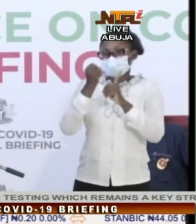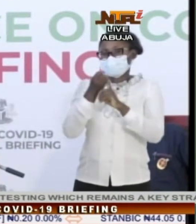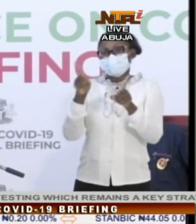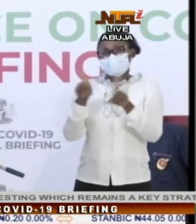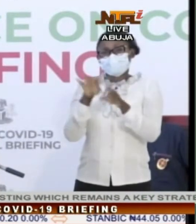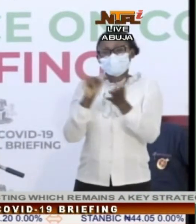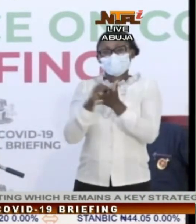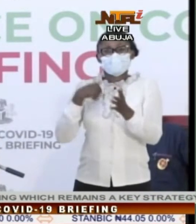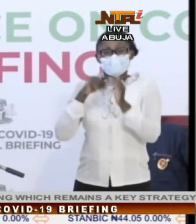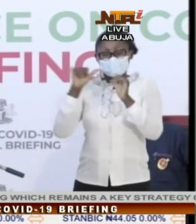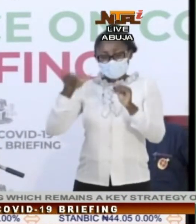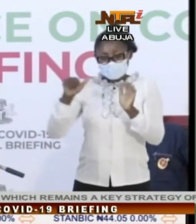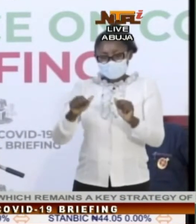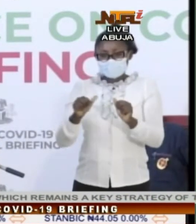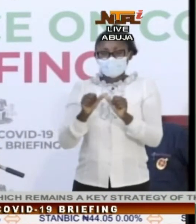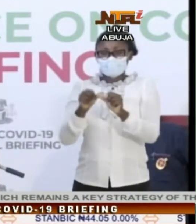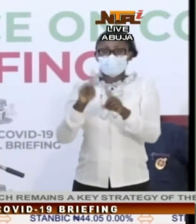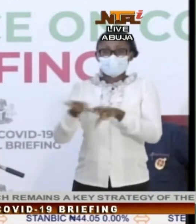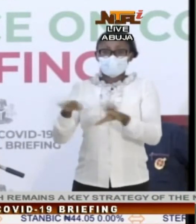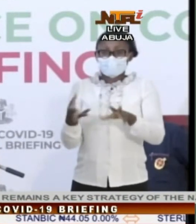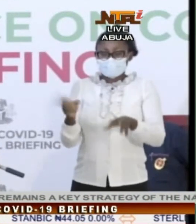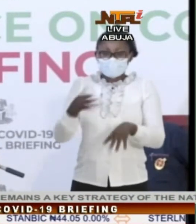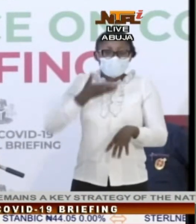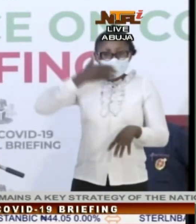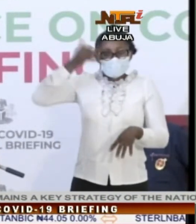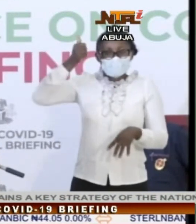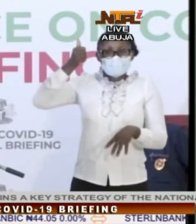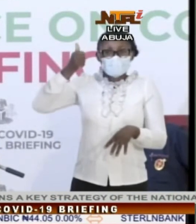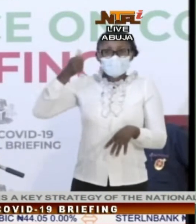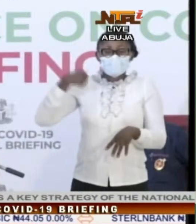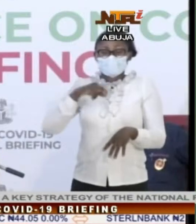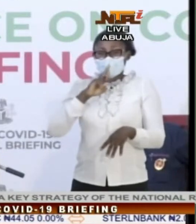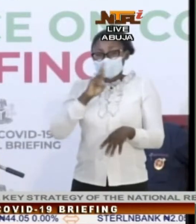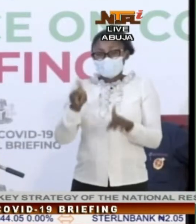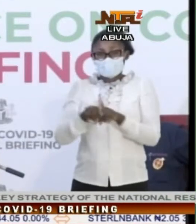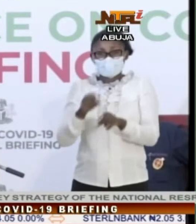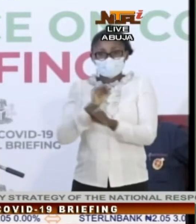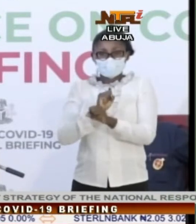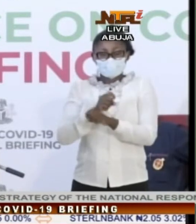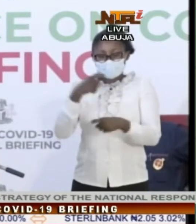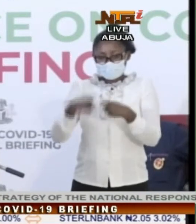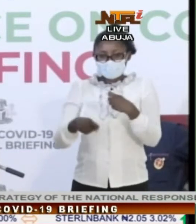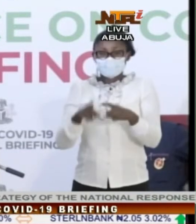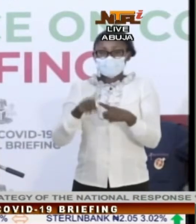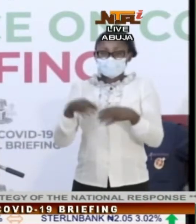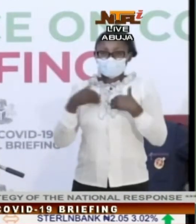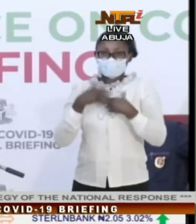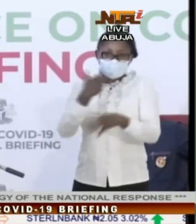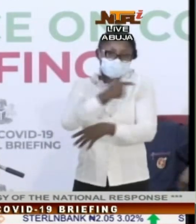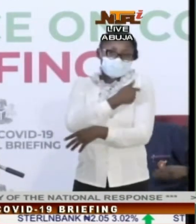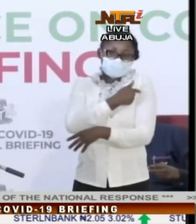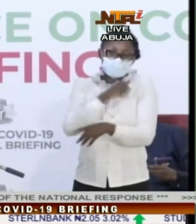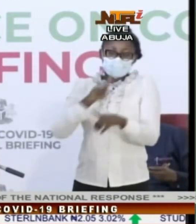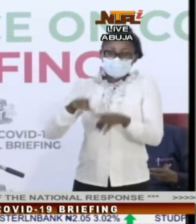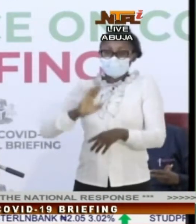that they can continue to give their best. We're also working very hard to get vaccines to our